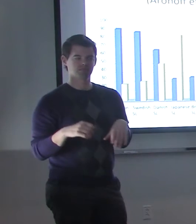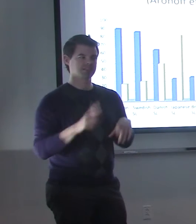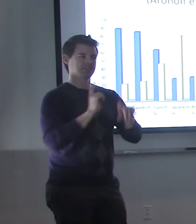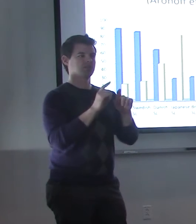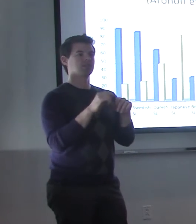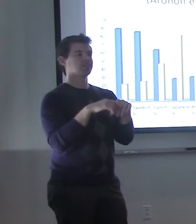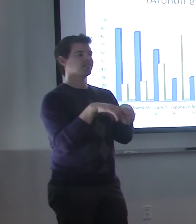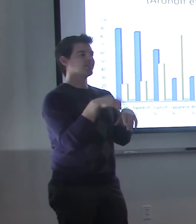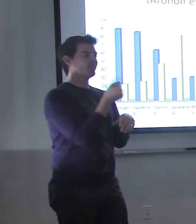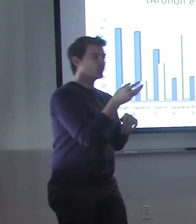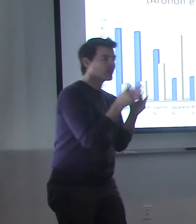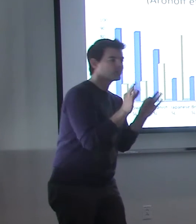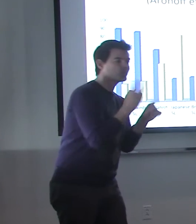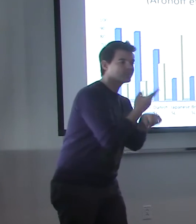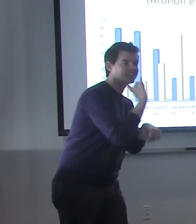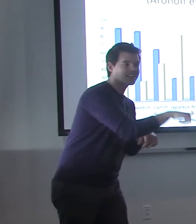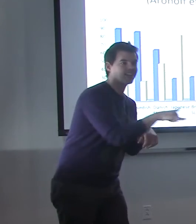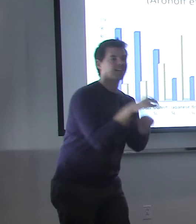quite apparent.